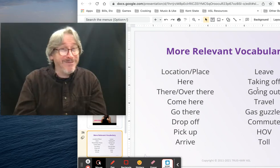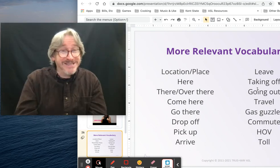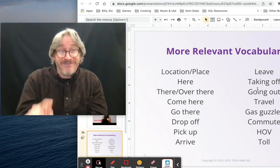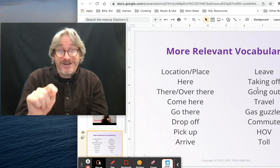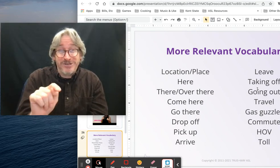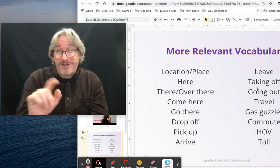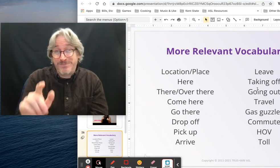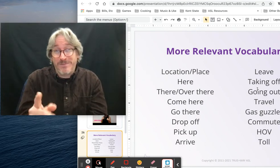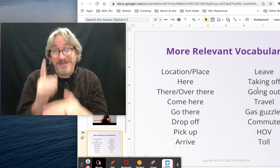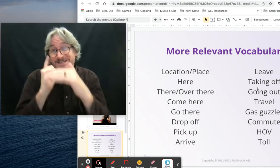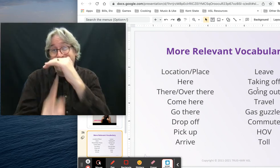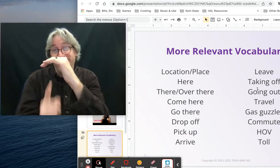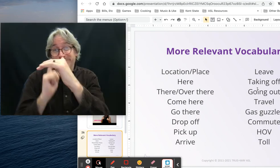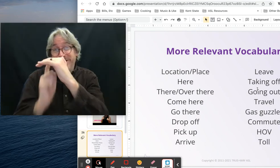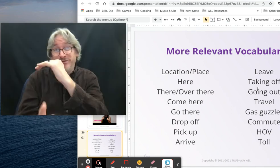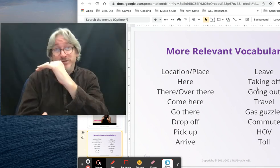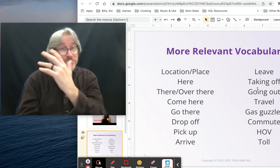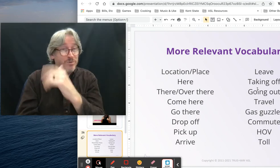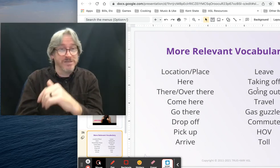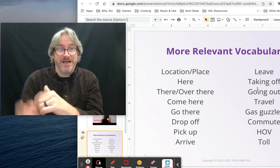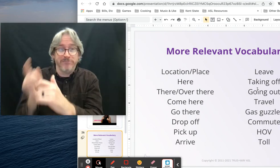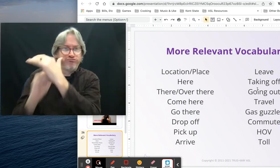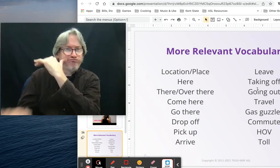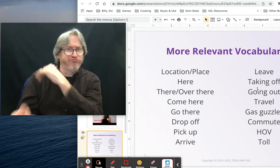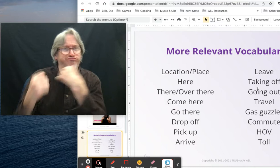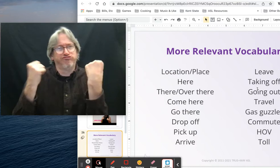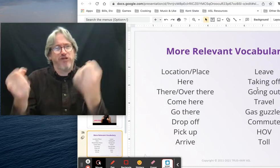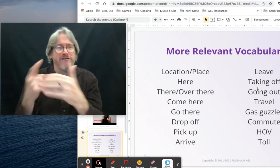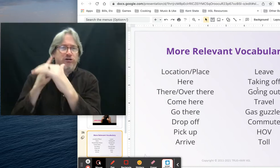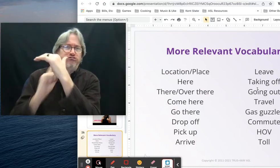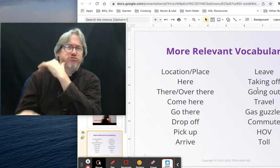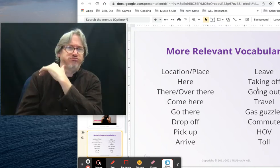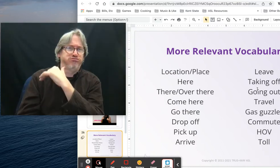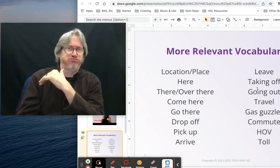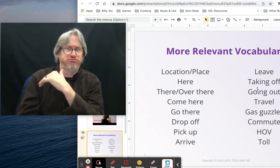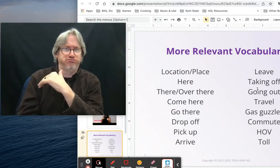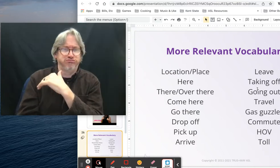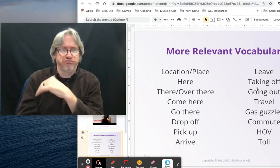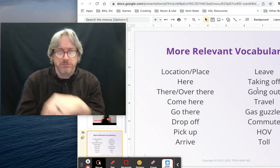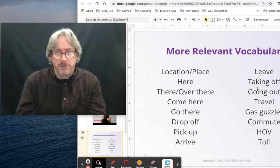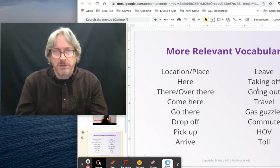I would say finger spelling is probably easiest, but if you do tolls a lot,